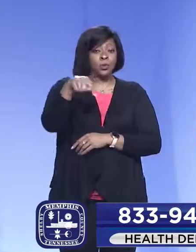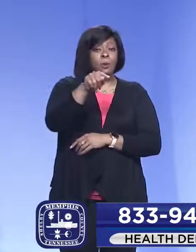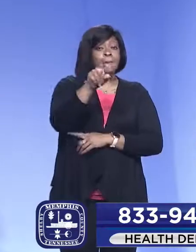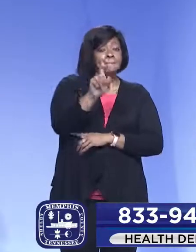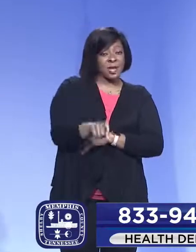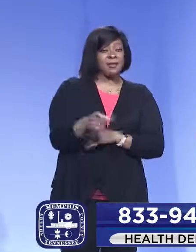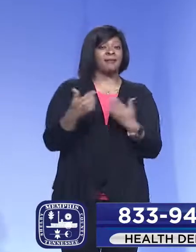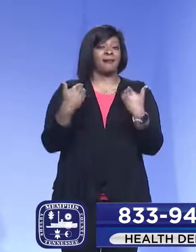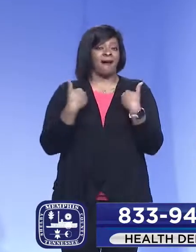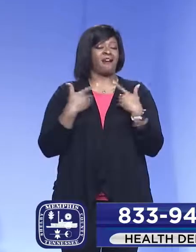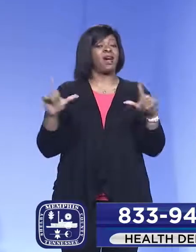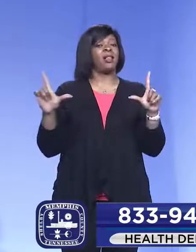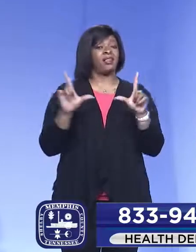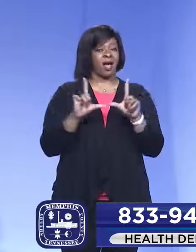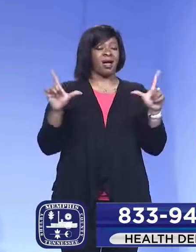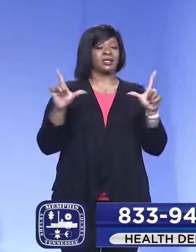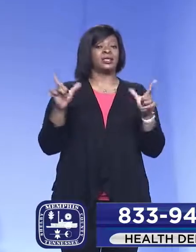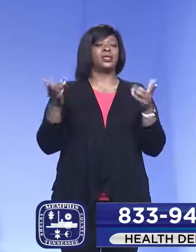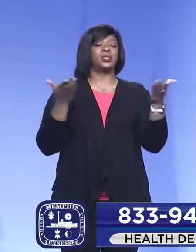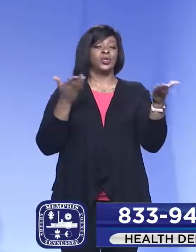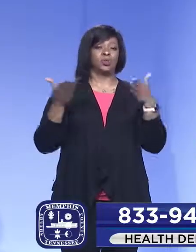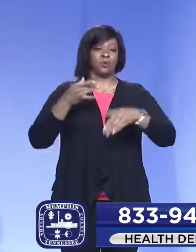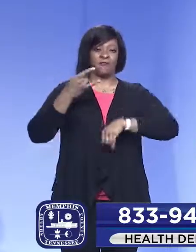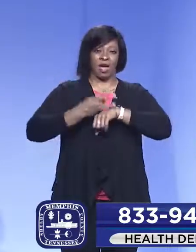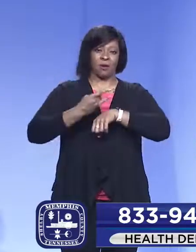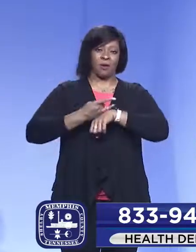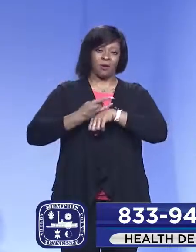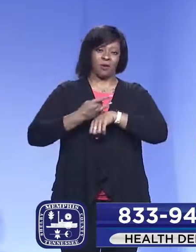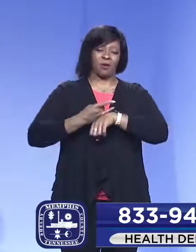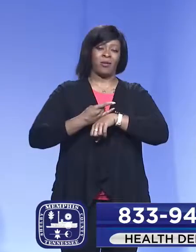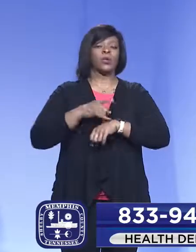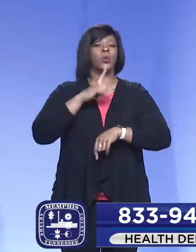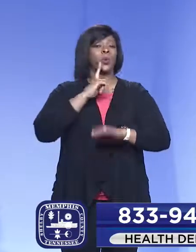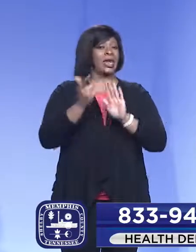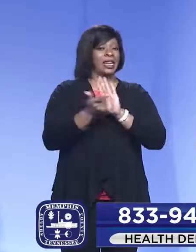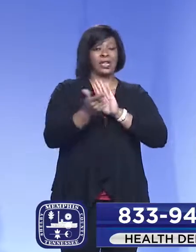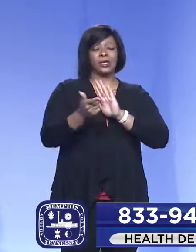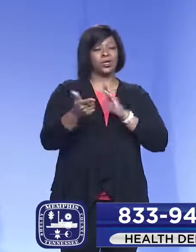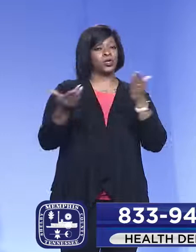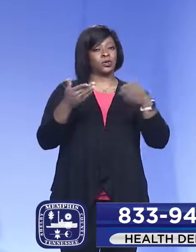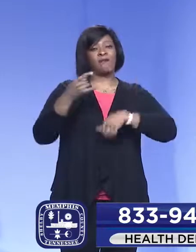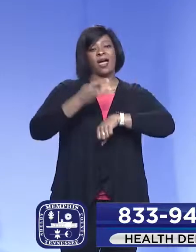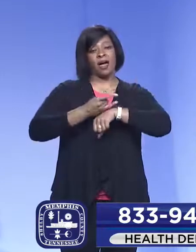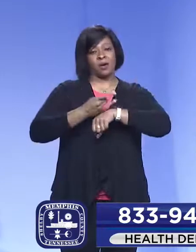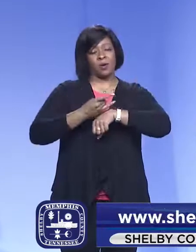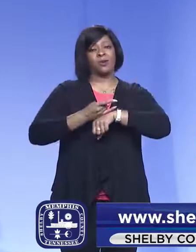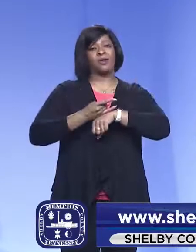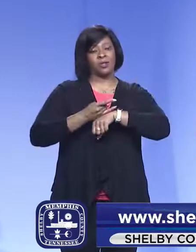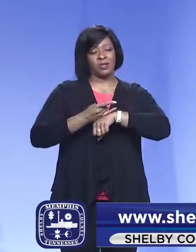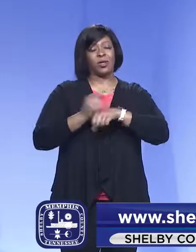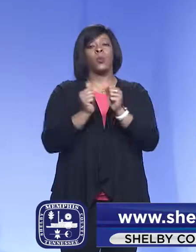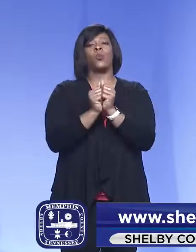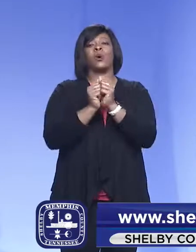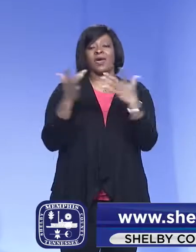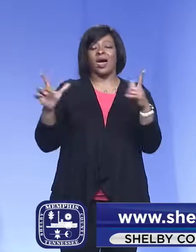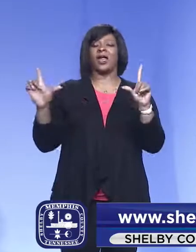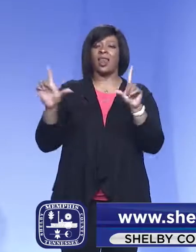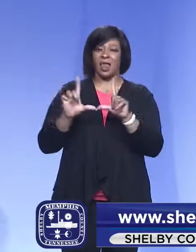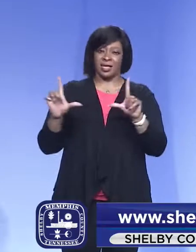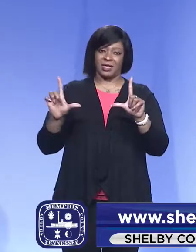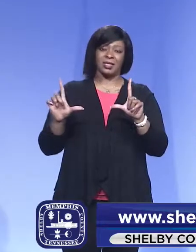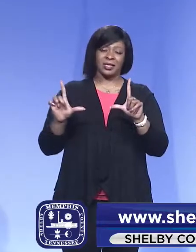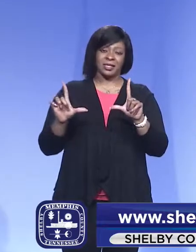have a license to serve alcohol. It is illegal for you to serve alcohol without a